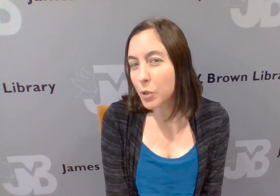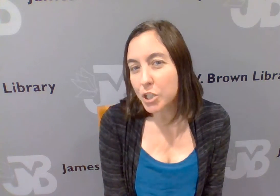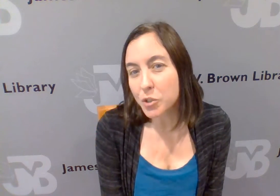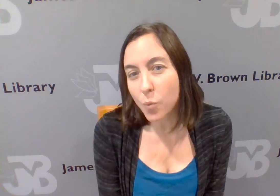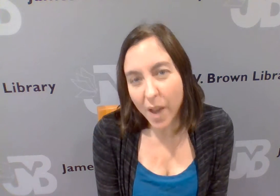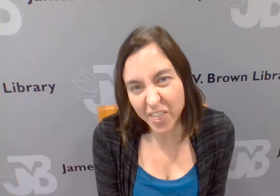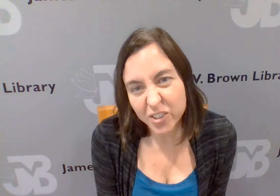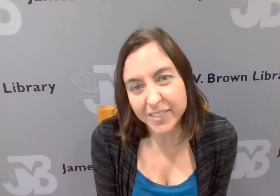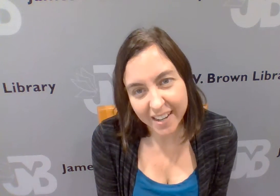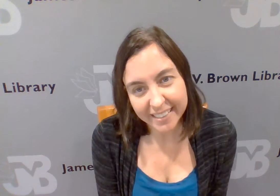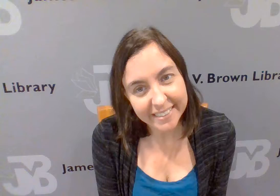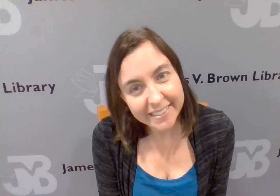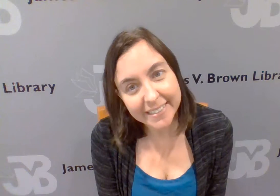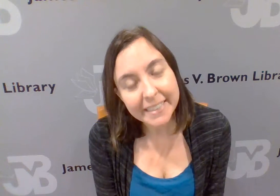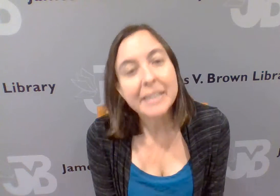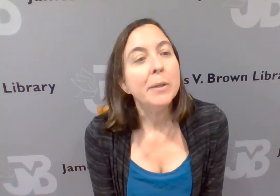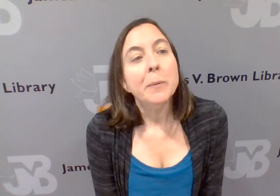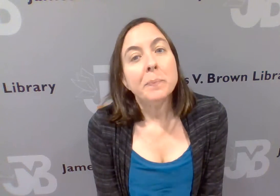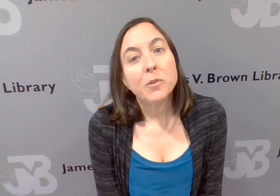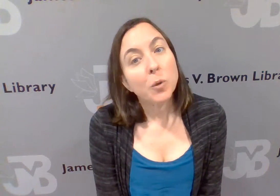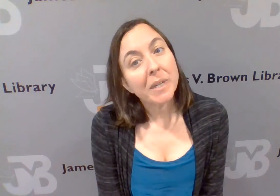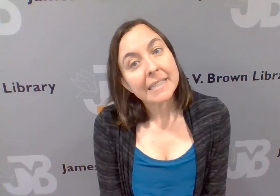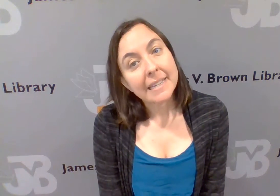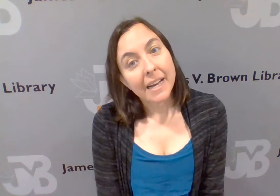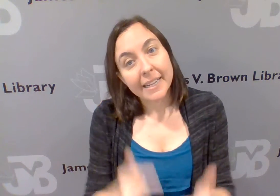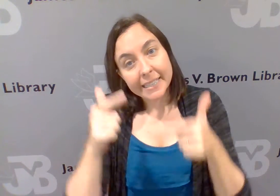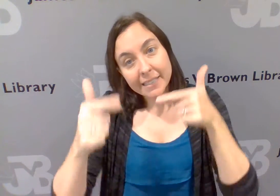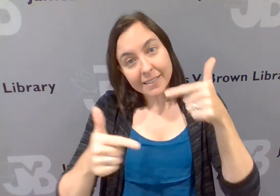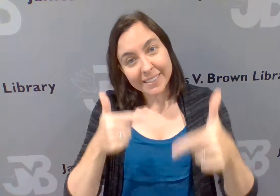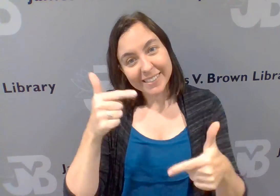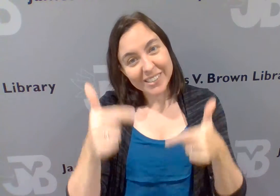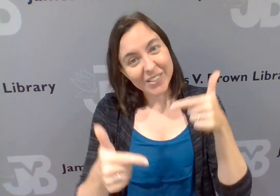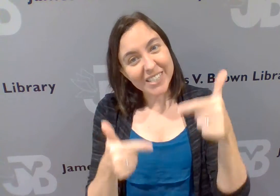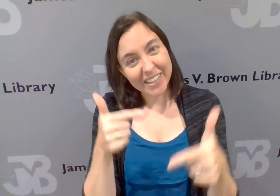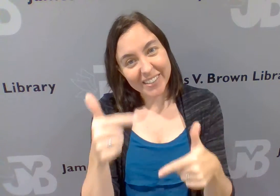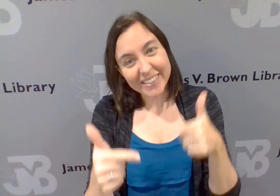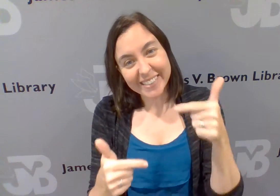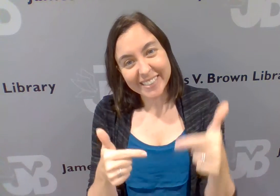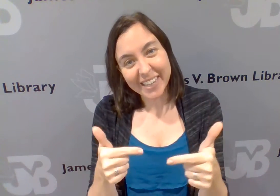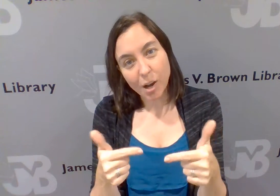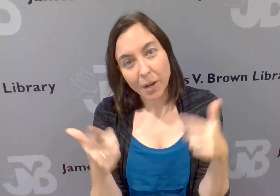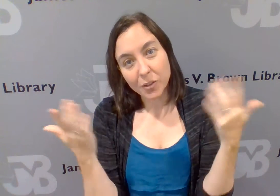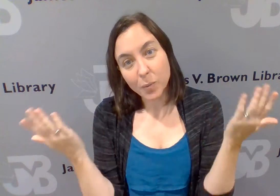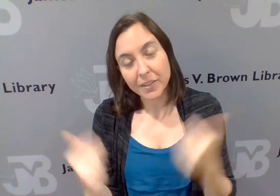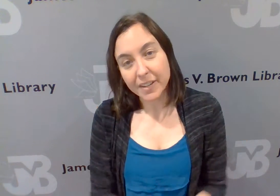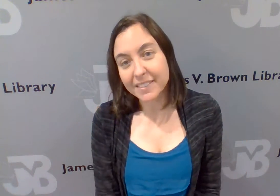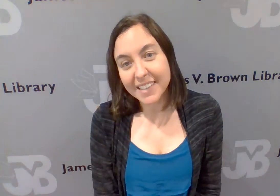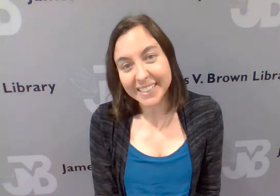we're going to do weather signs so that we can sign to each other about the weather outside.